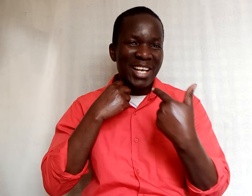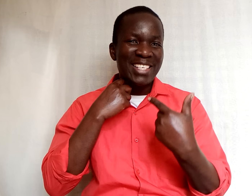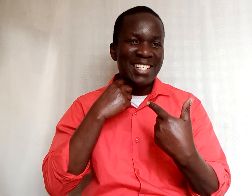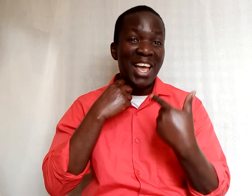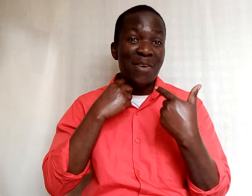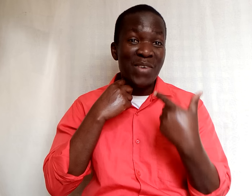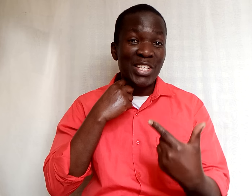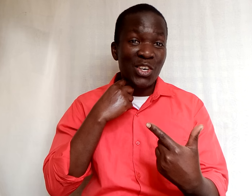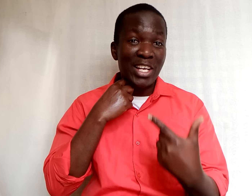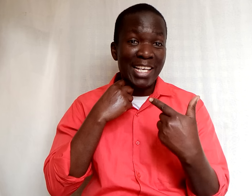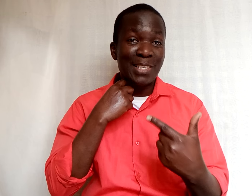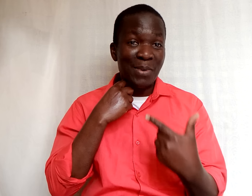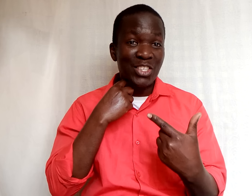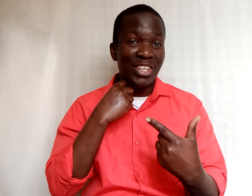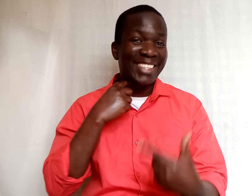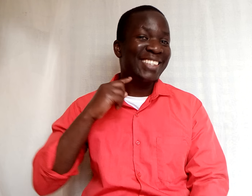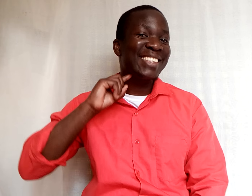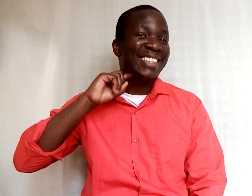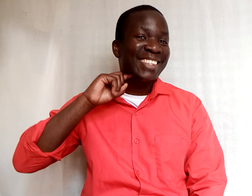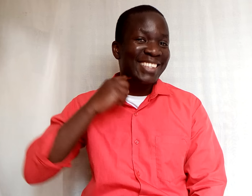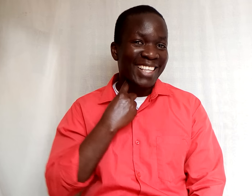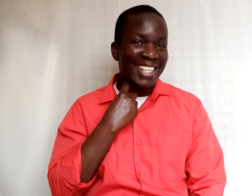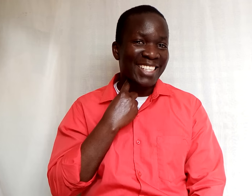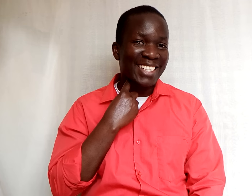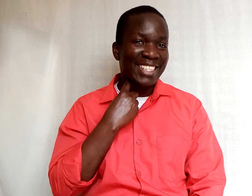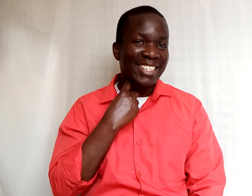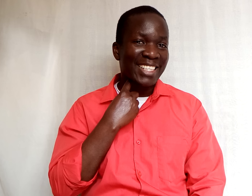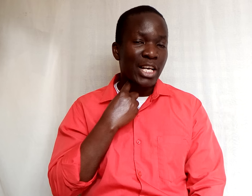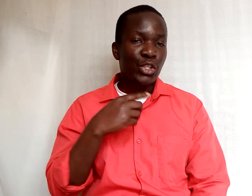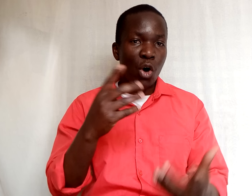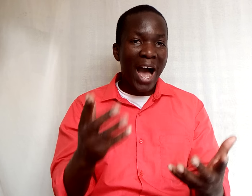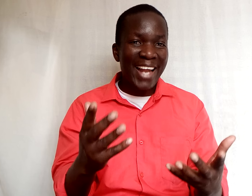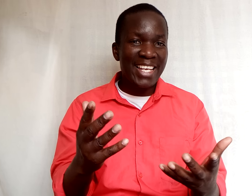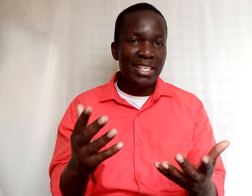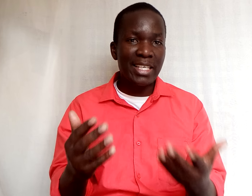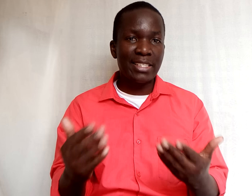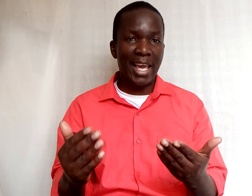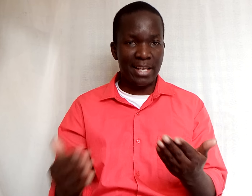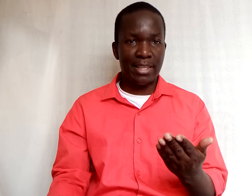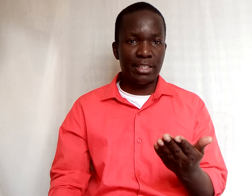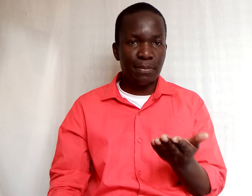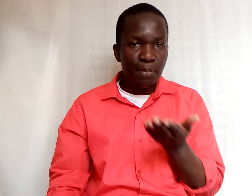appropriate facial expression, that's it. So honey is signed like this.